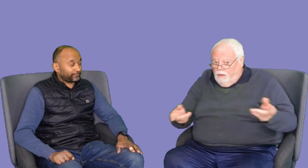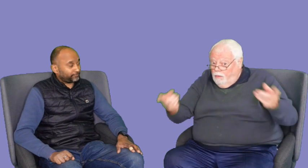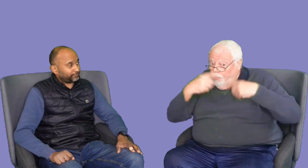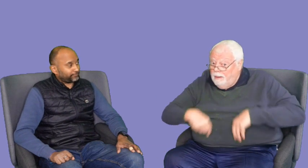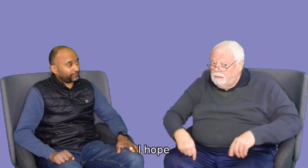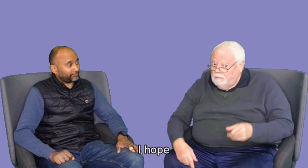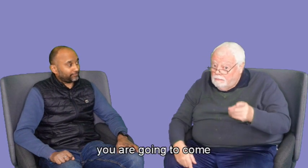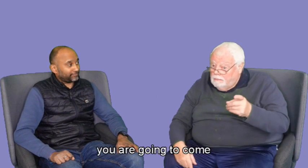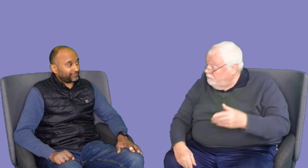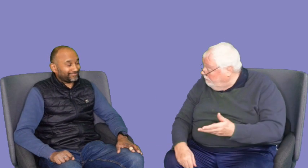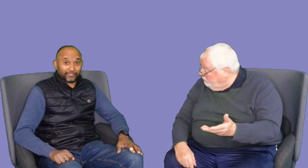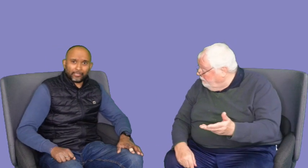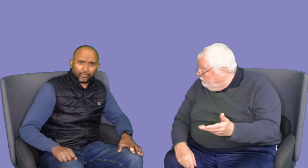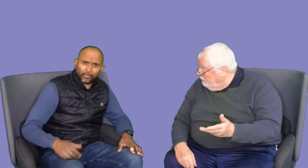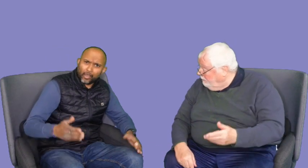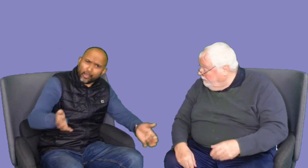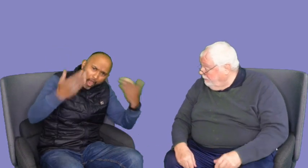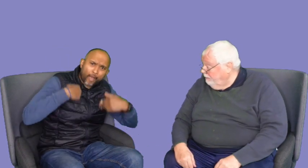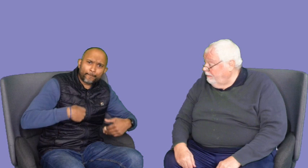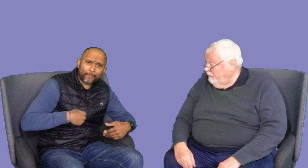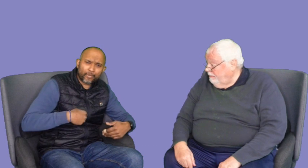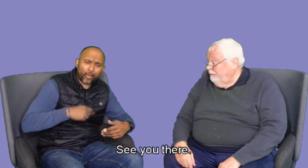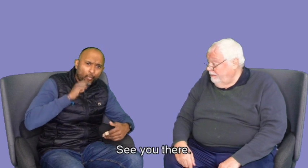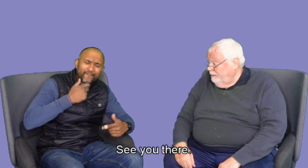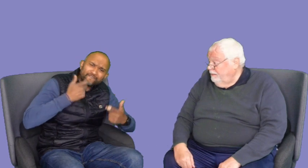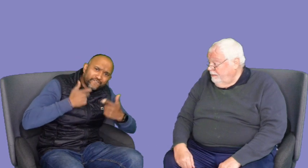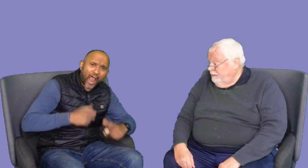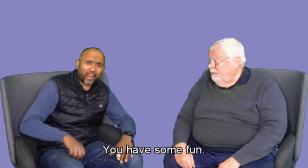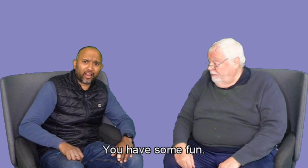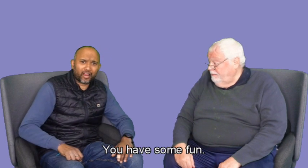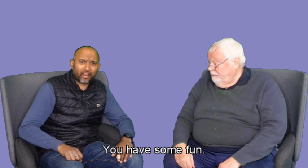I hope you're going to come. Let's see you there. You'll have some fun.